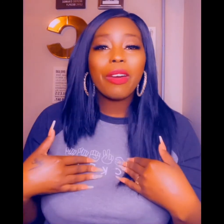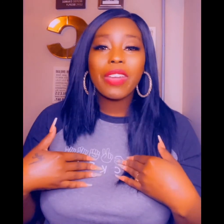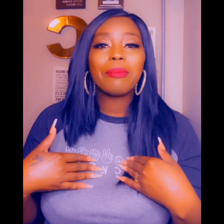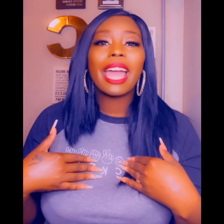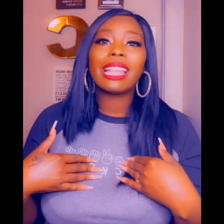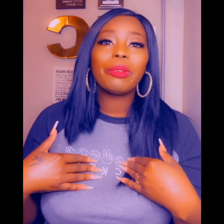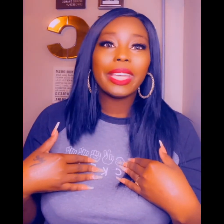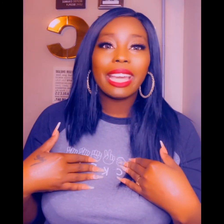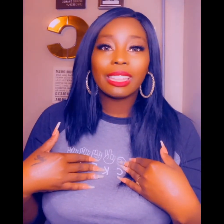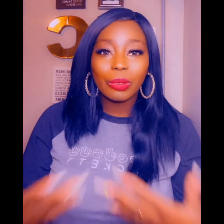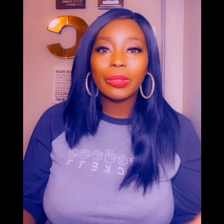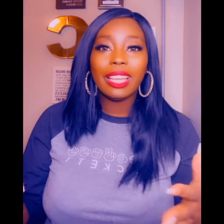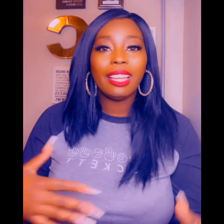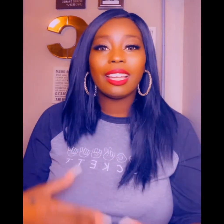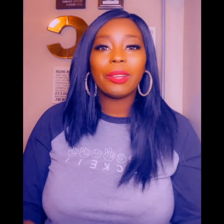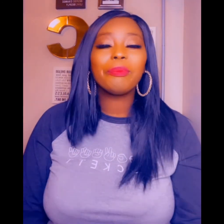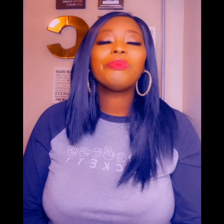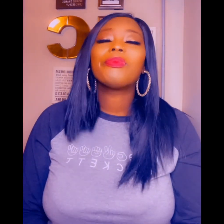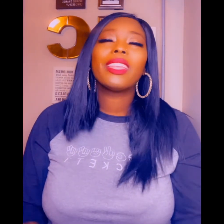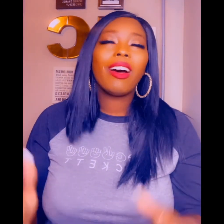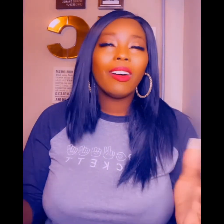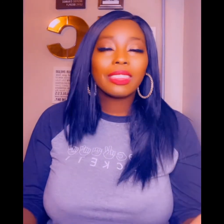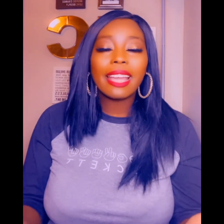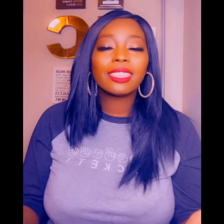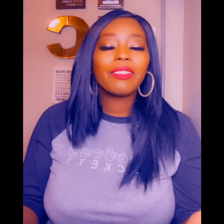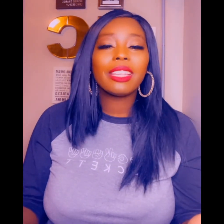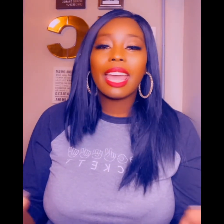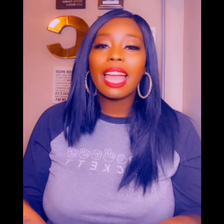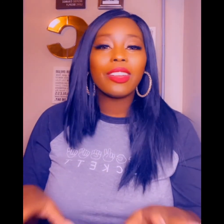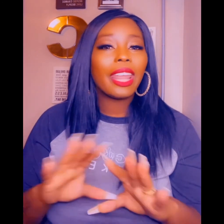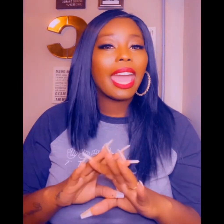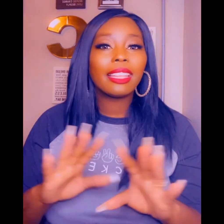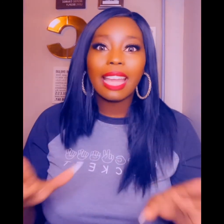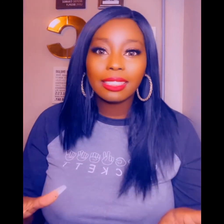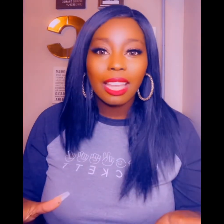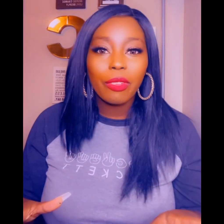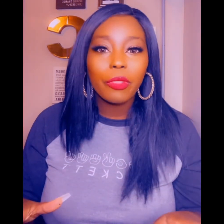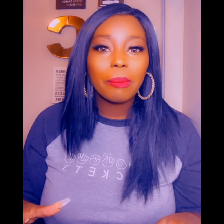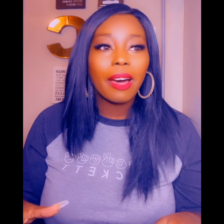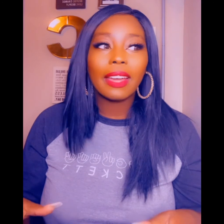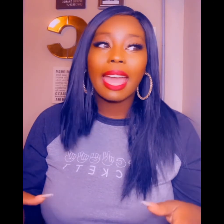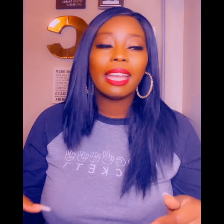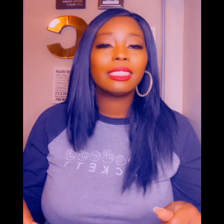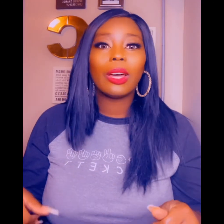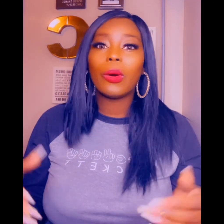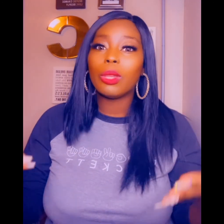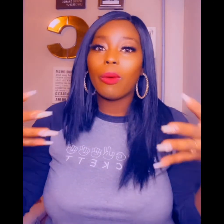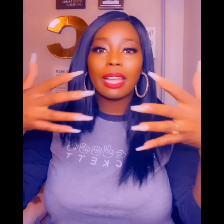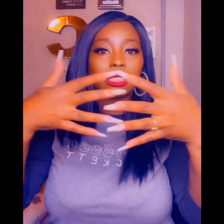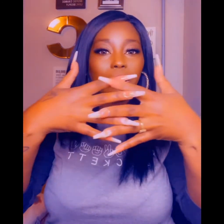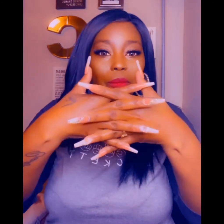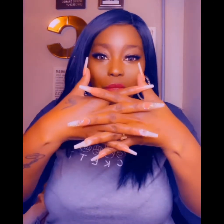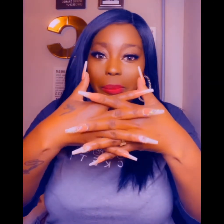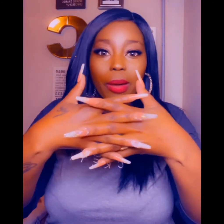family, after we get through eating on Thanksgiving Day, y'all know they had a Thanksgiving football game, so we watched some